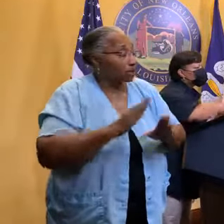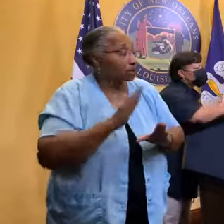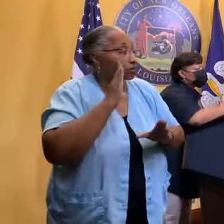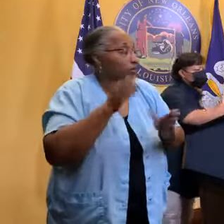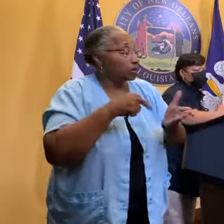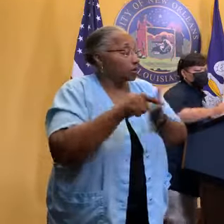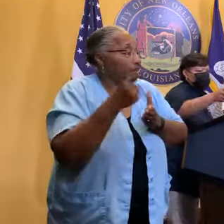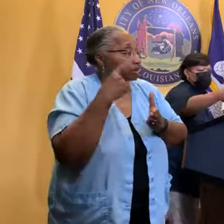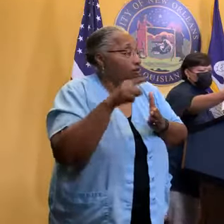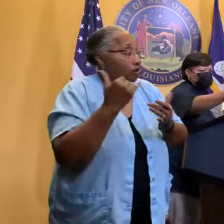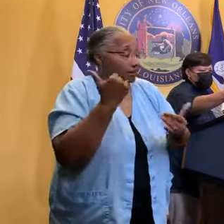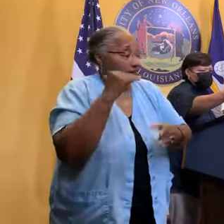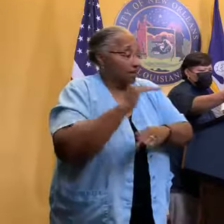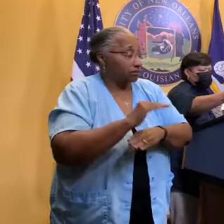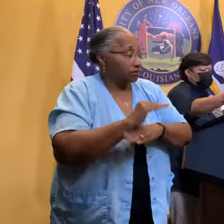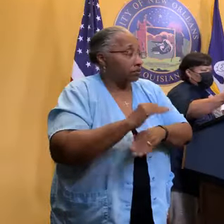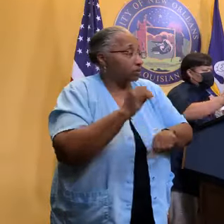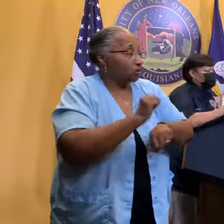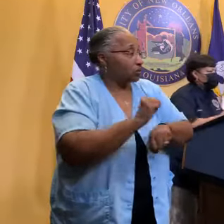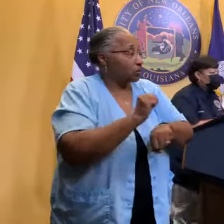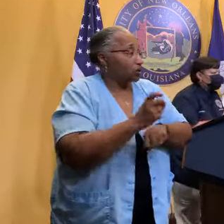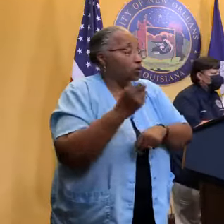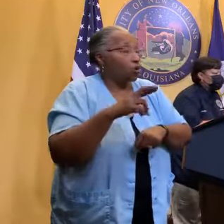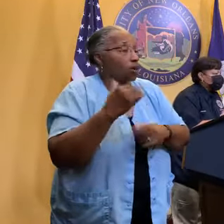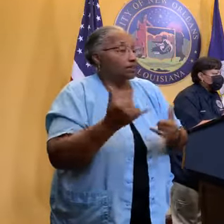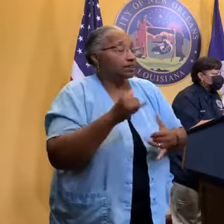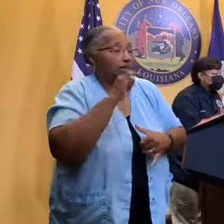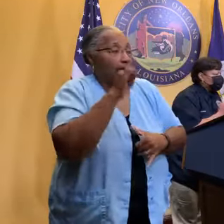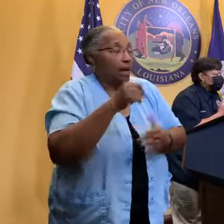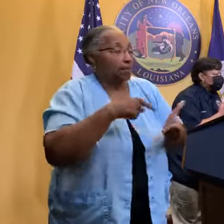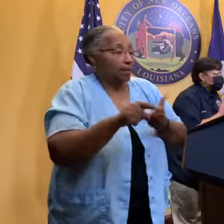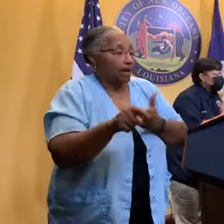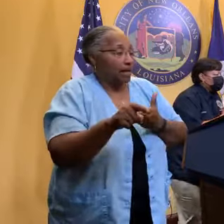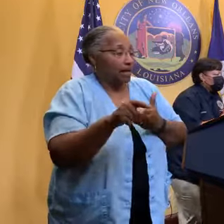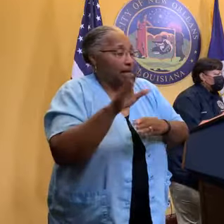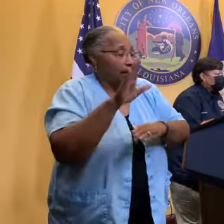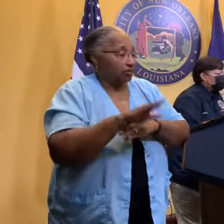for this afternoon of work, or is this gonna be an unpaid afternoon off of work?